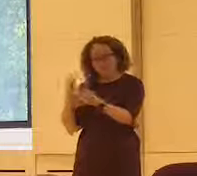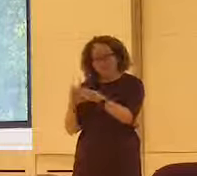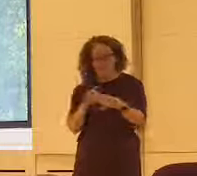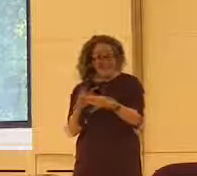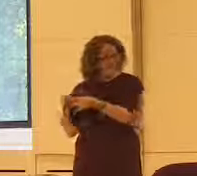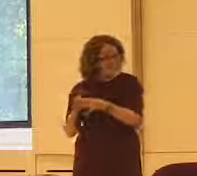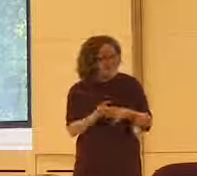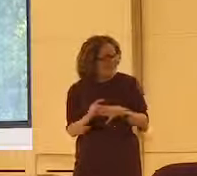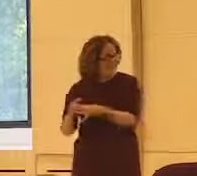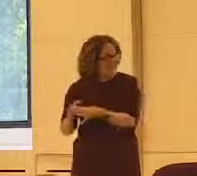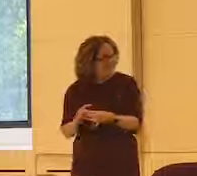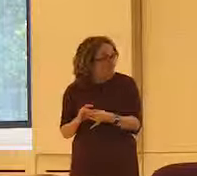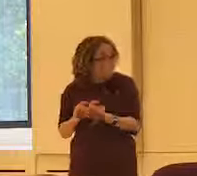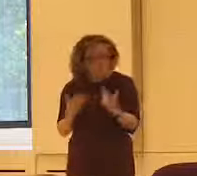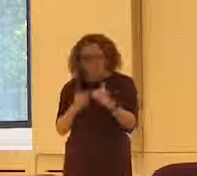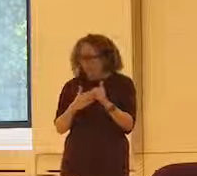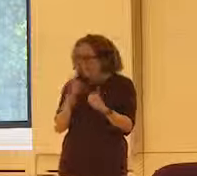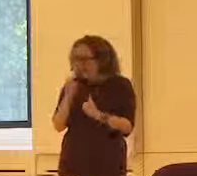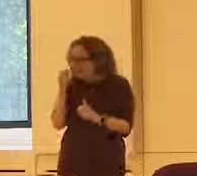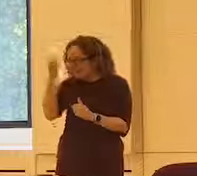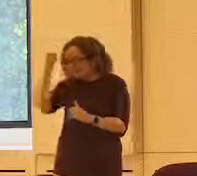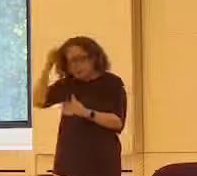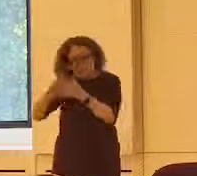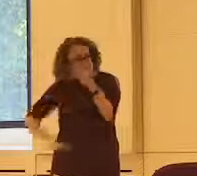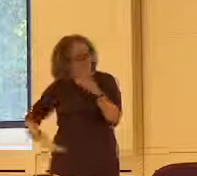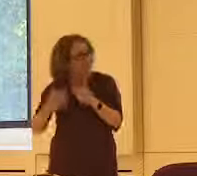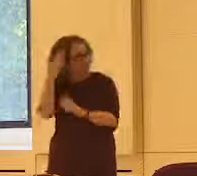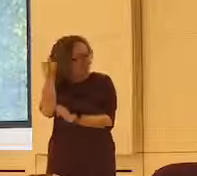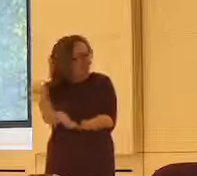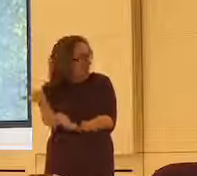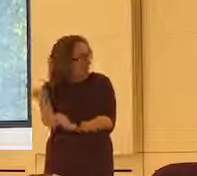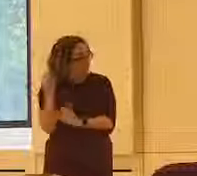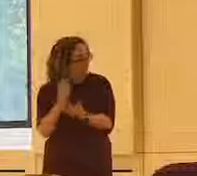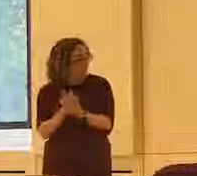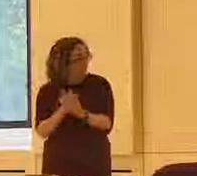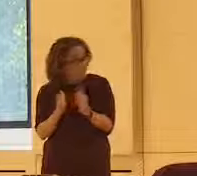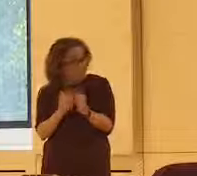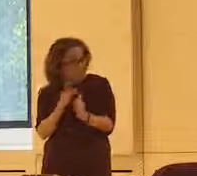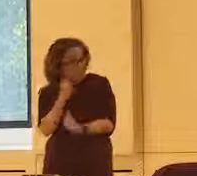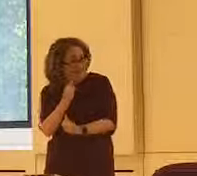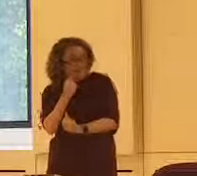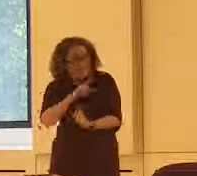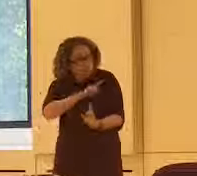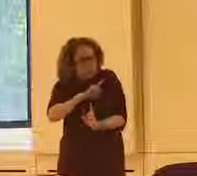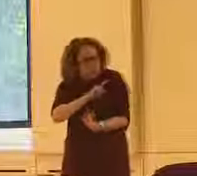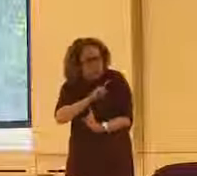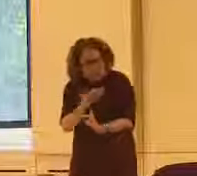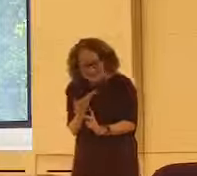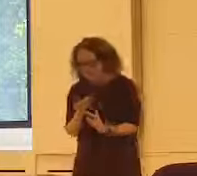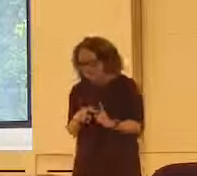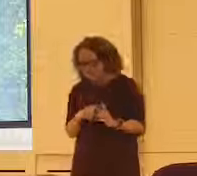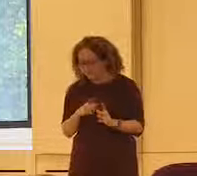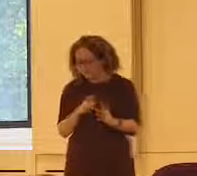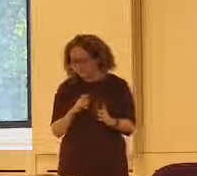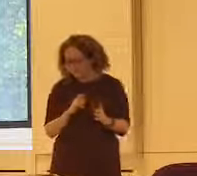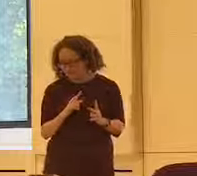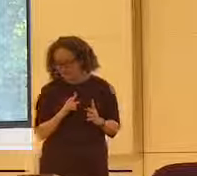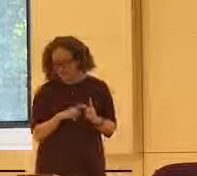on, so there's a link there. So he's got more experience in mental health. They've got more experience in mental